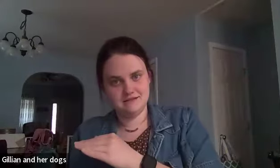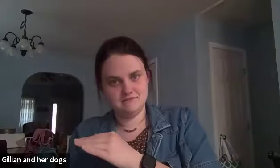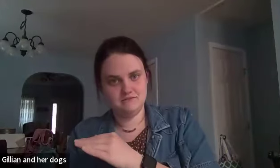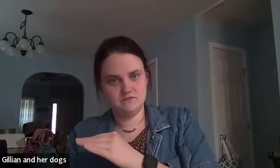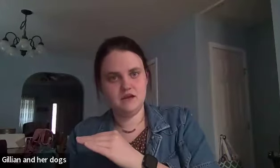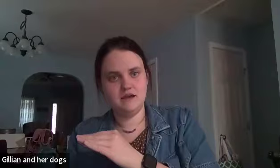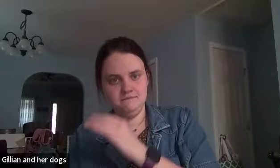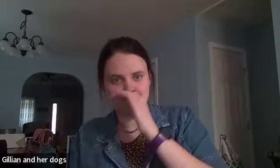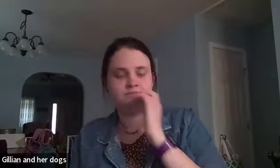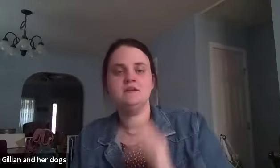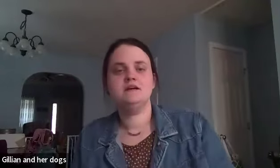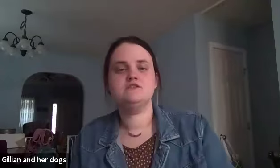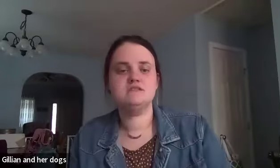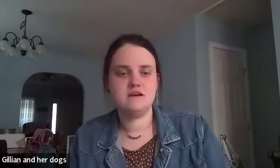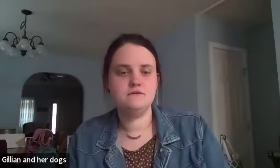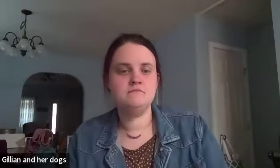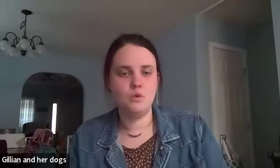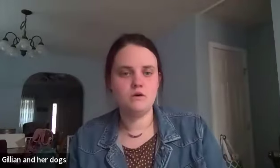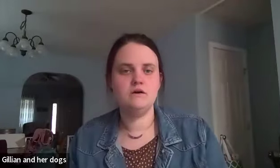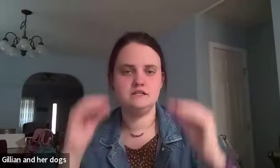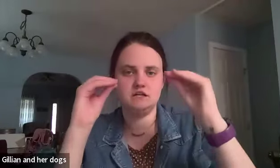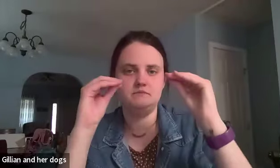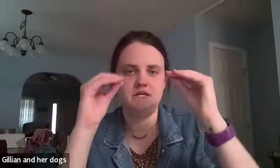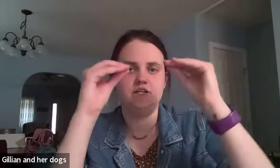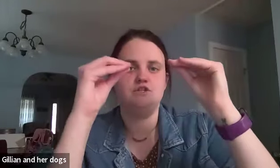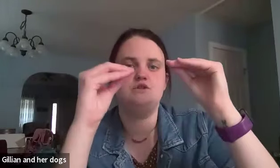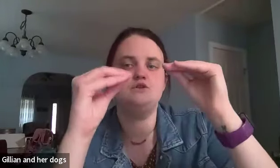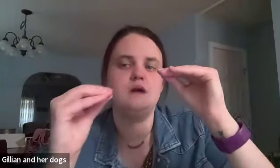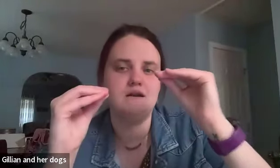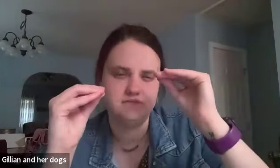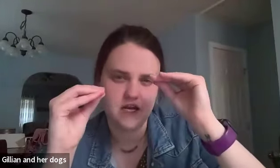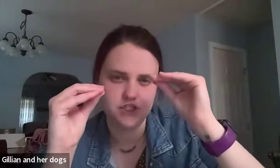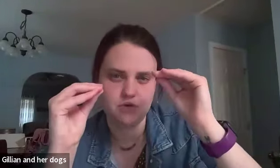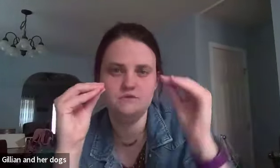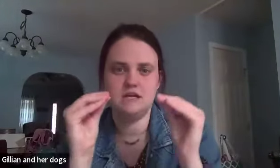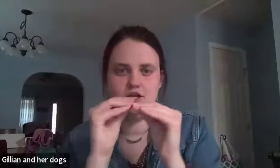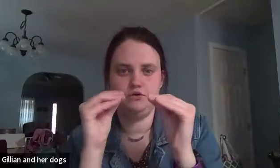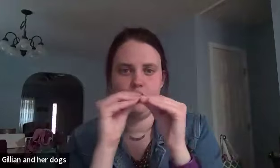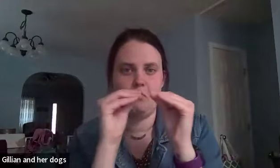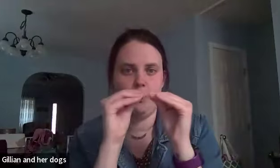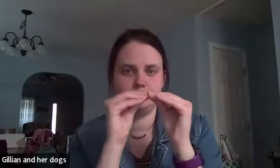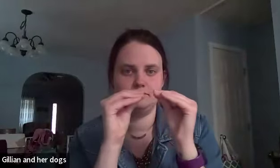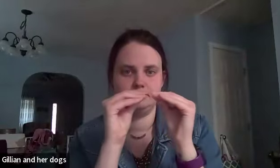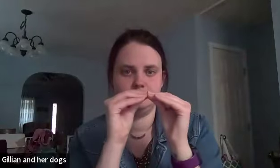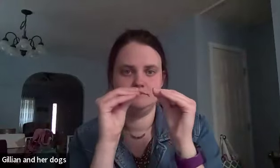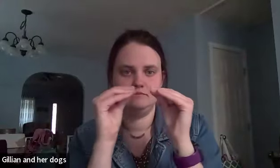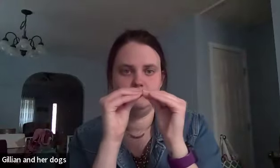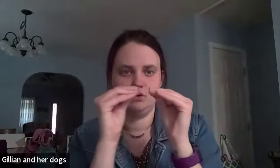less. Okay? And so the sign for more is going to be two kind of flattish O's, and you go more,